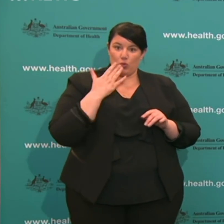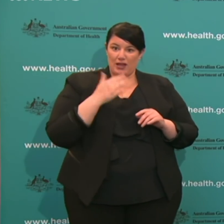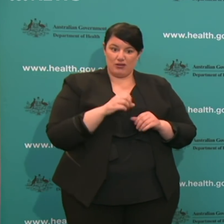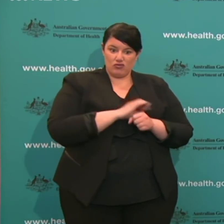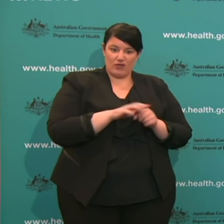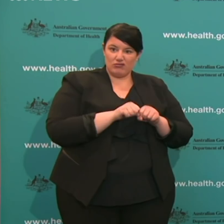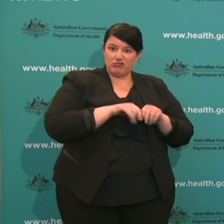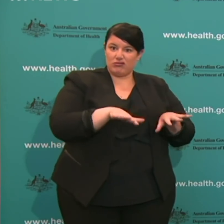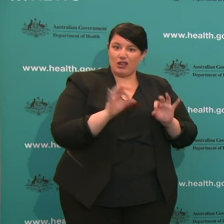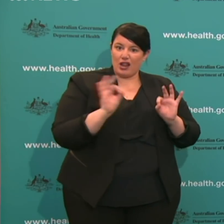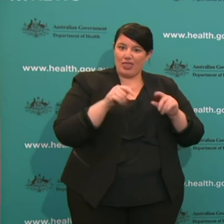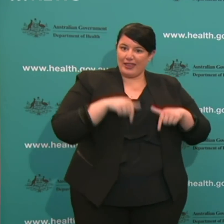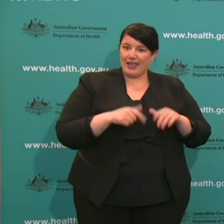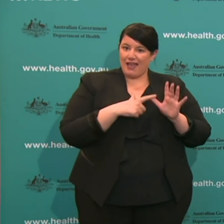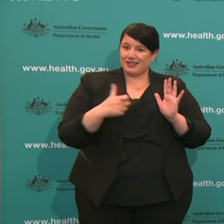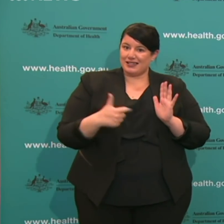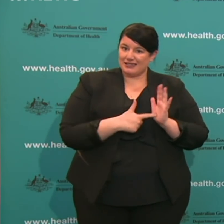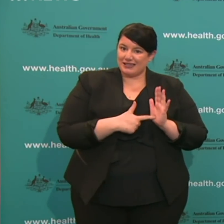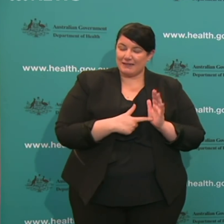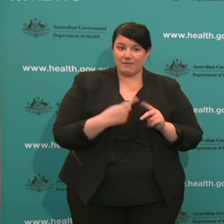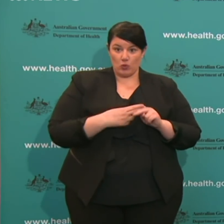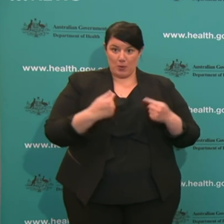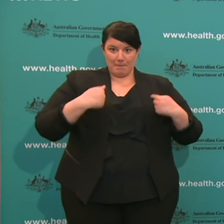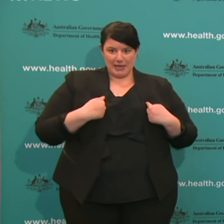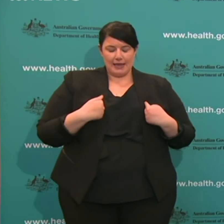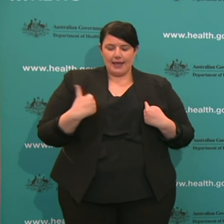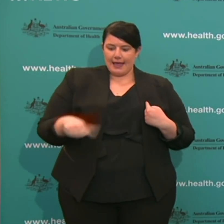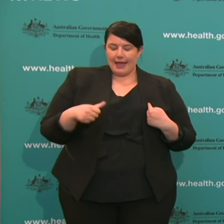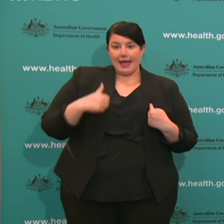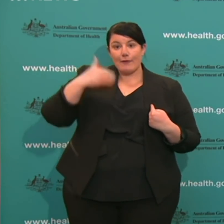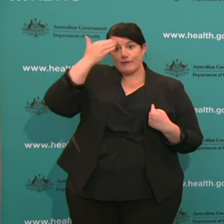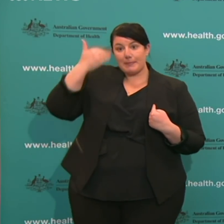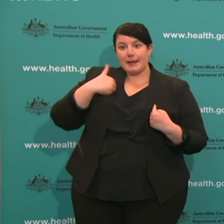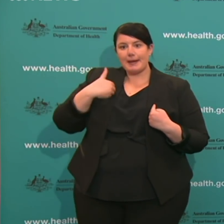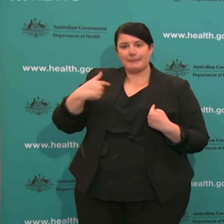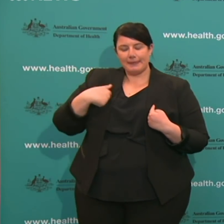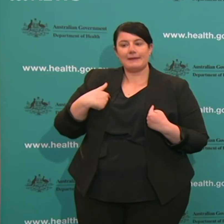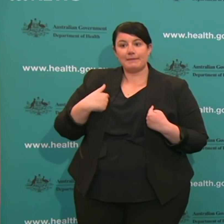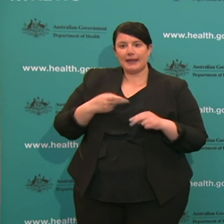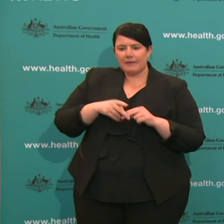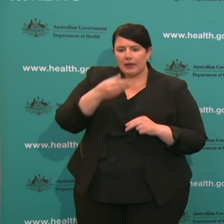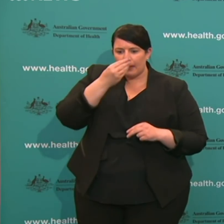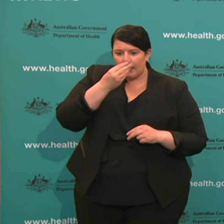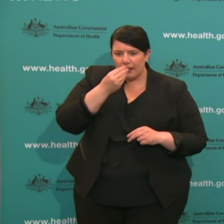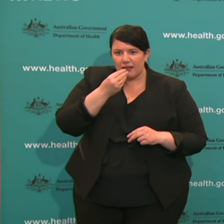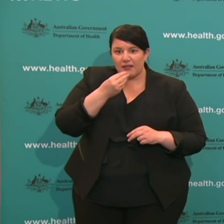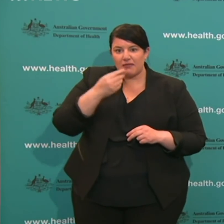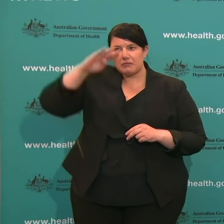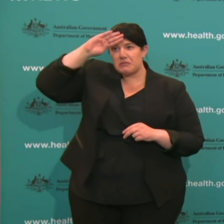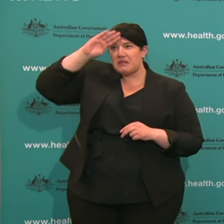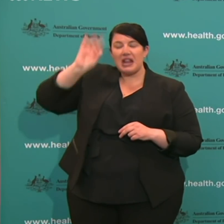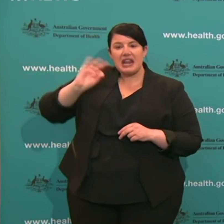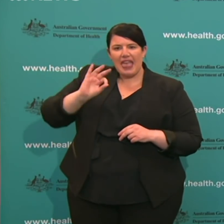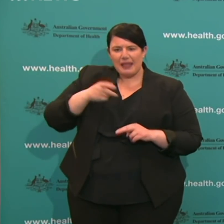the ACT, as a parent, it very much reminds you that if your child has a sniffle, they might not have a temperature, but